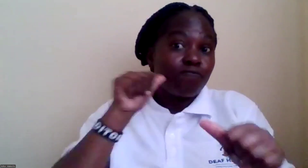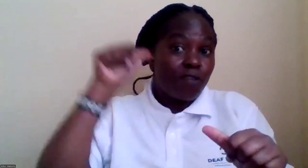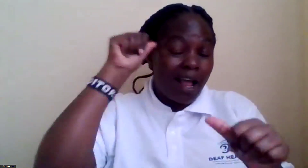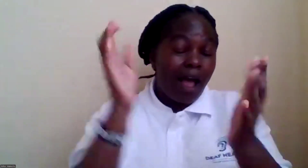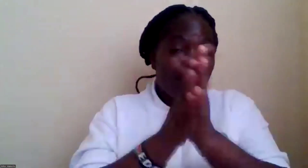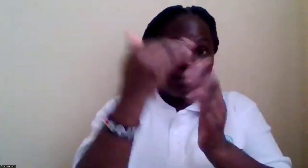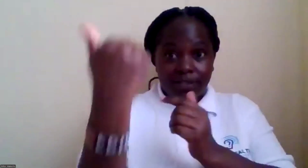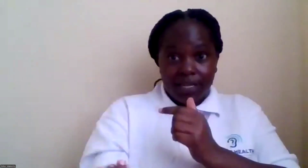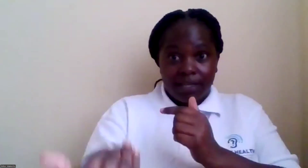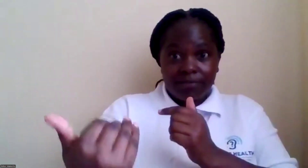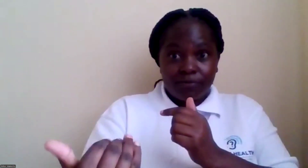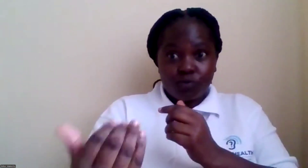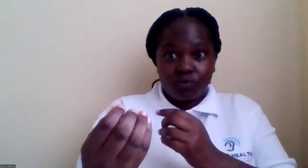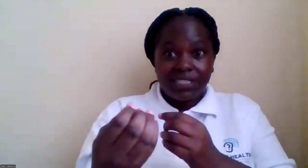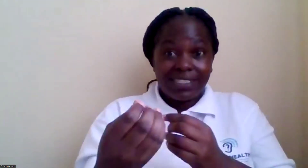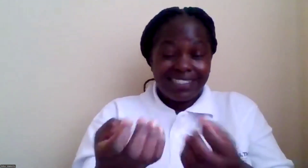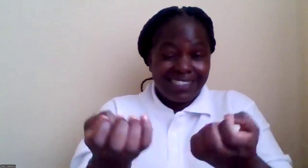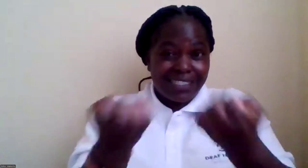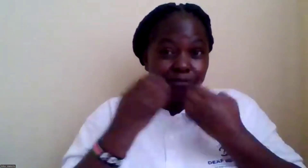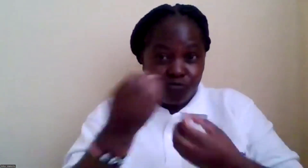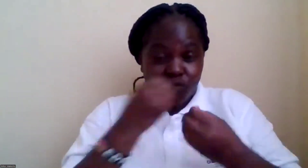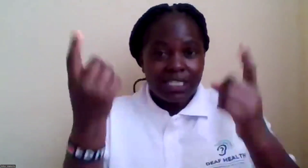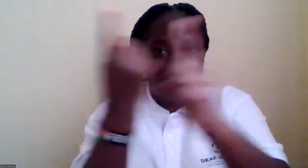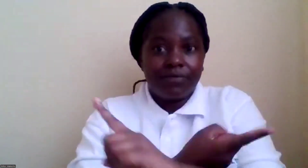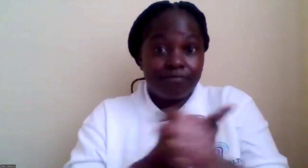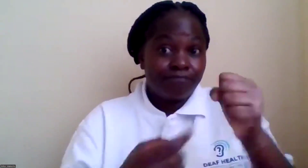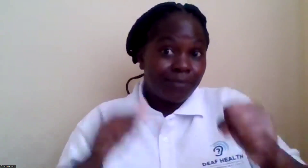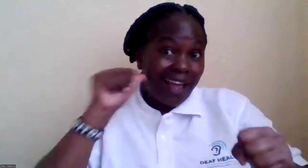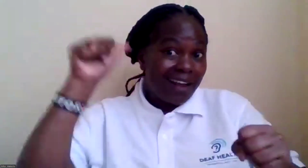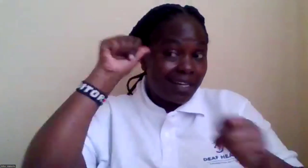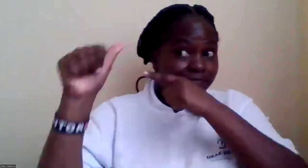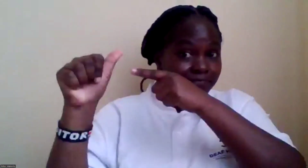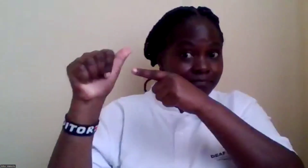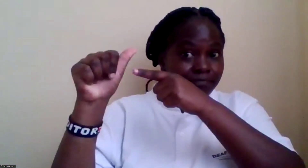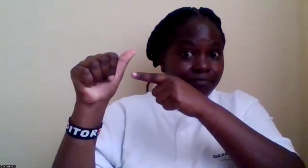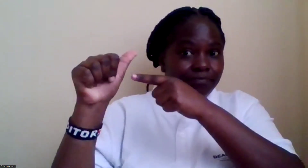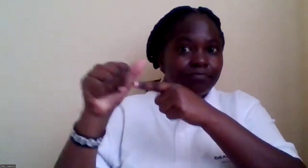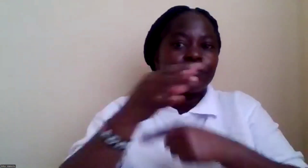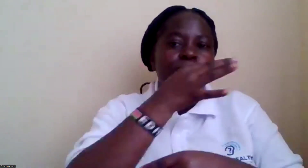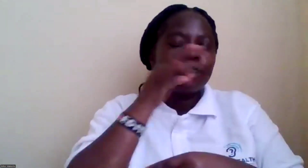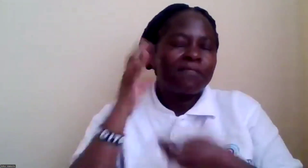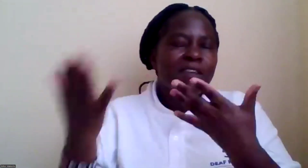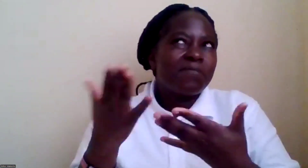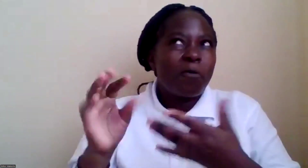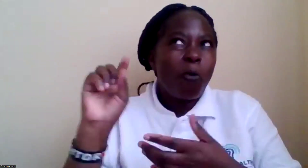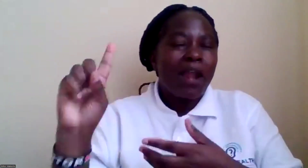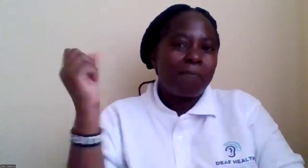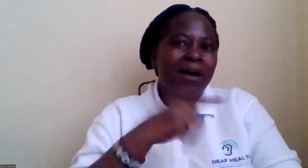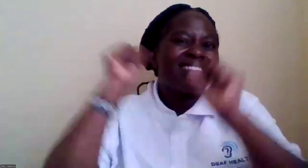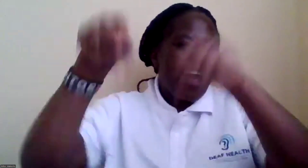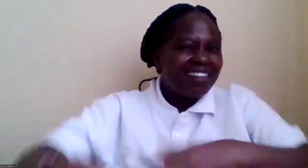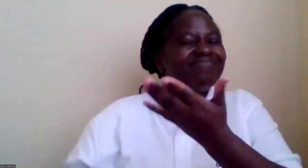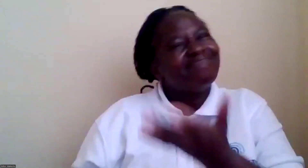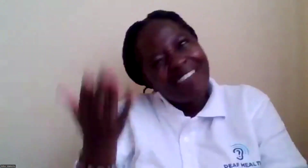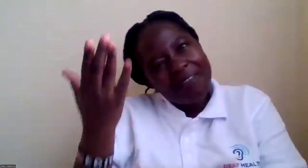our dietary needs are different. You see, with an adult, you can even fast for a month and okay, you'll